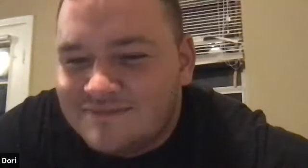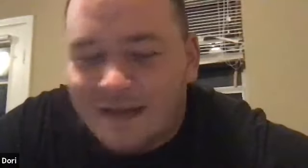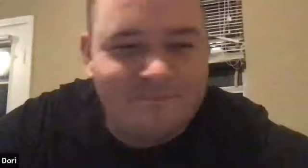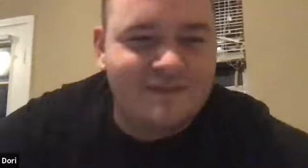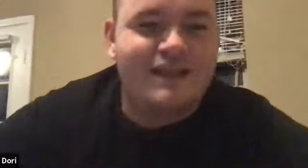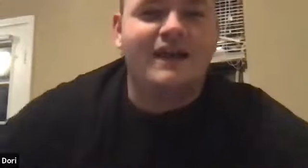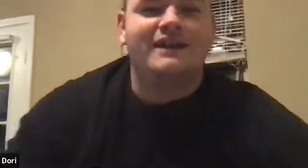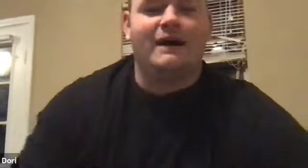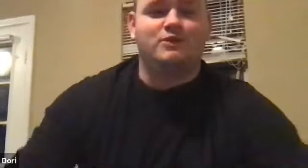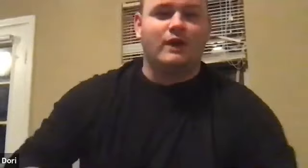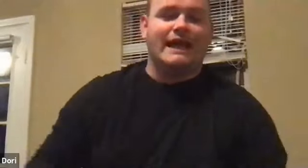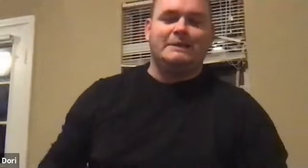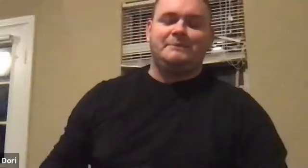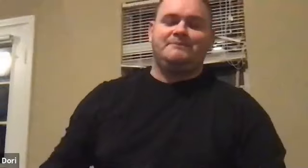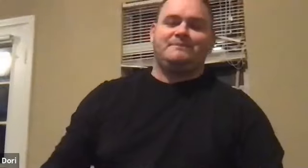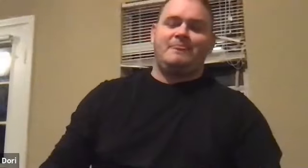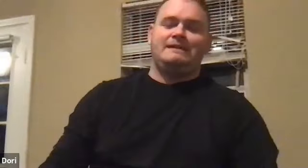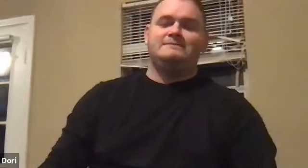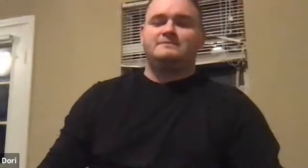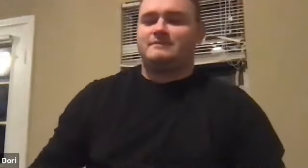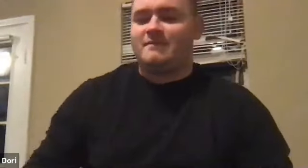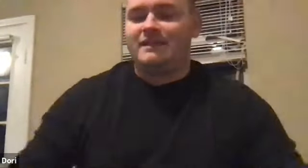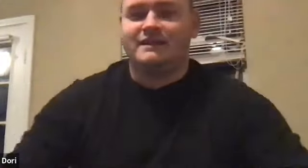Yeah. I'm 28. Yay, okay.